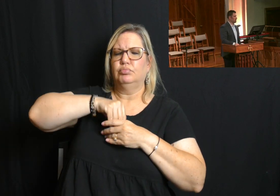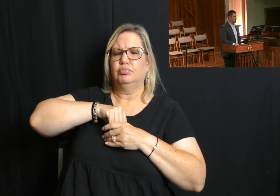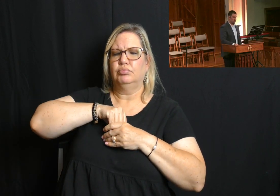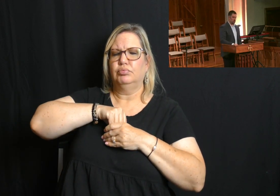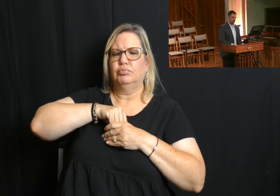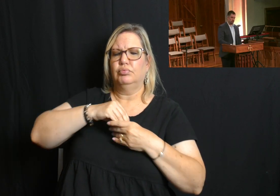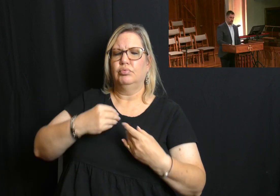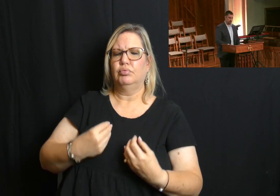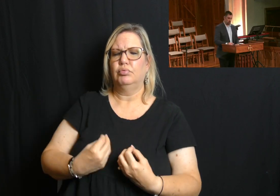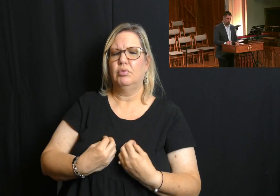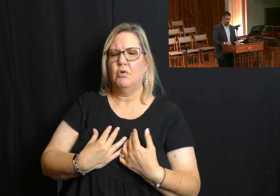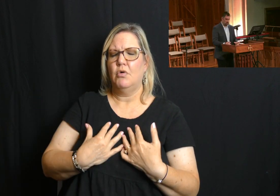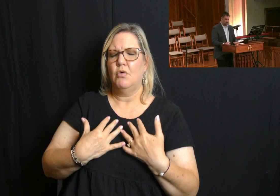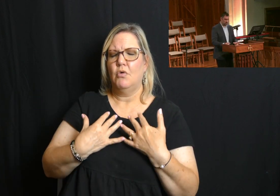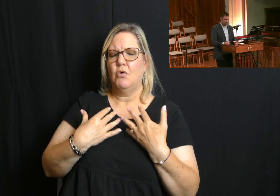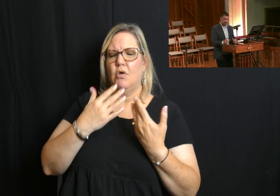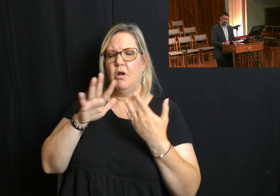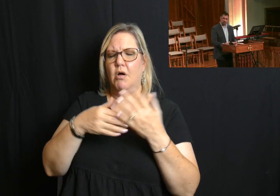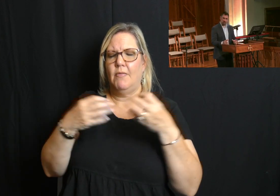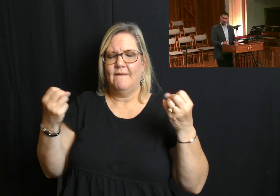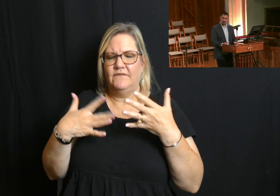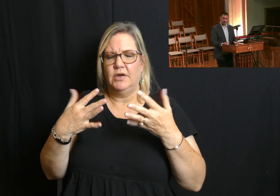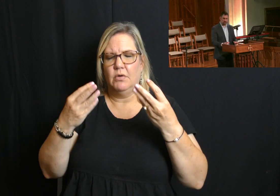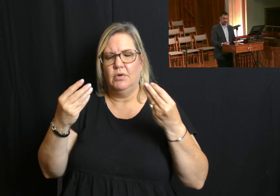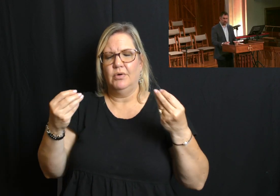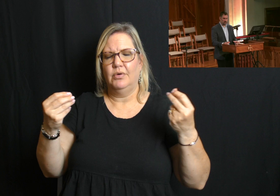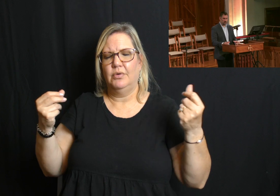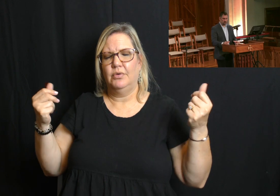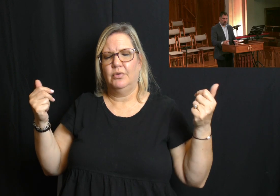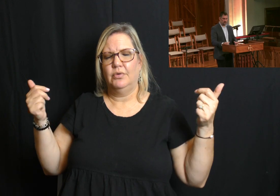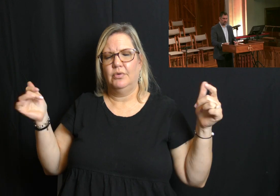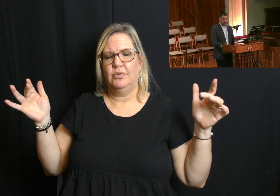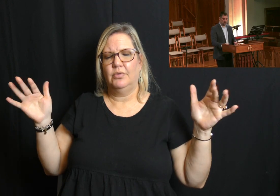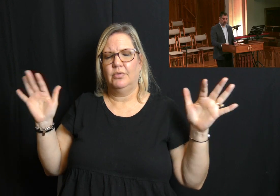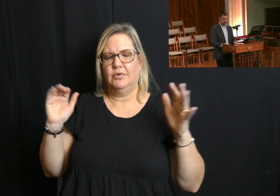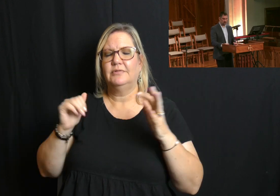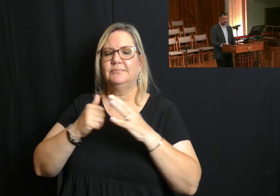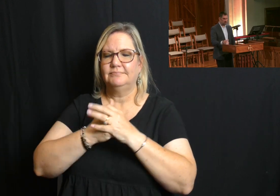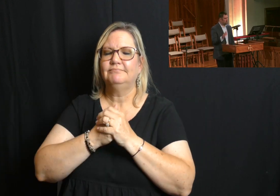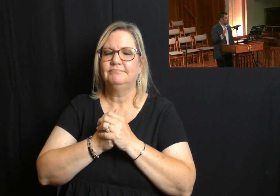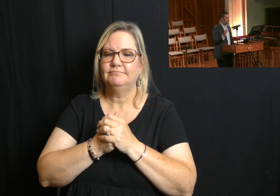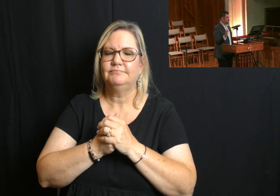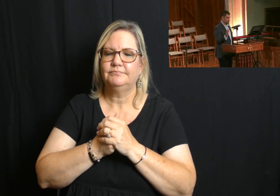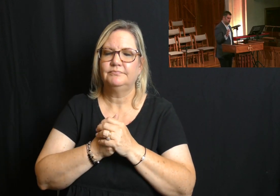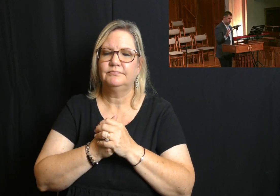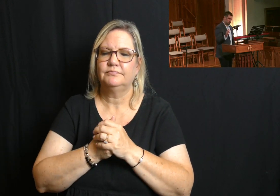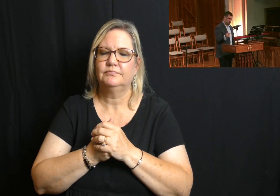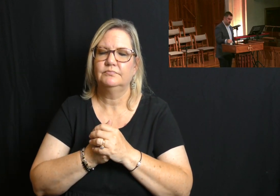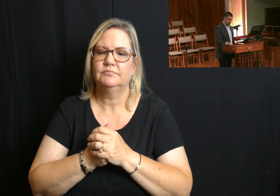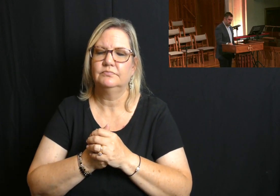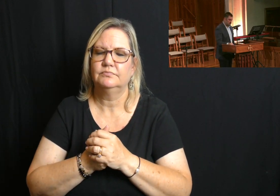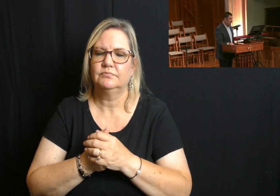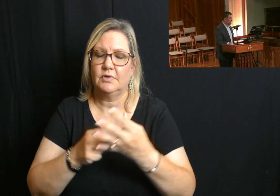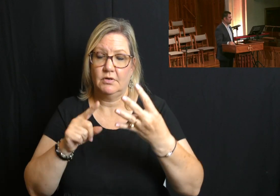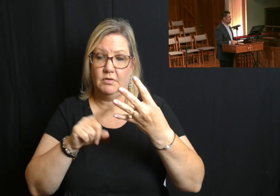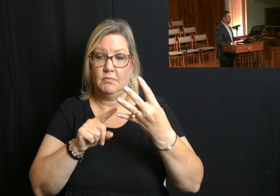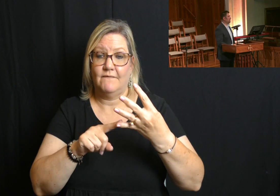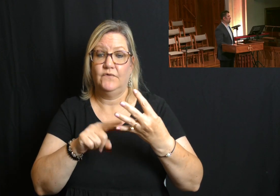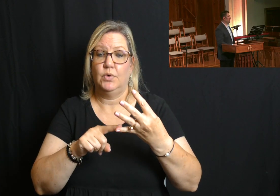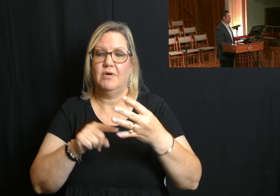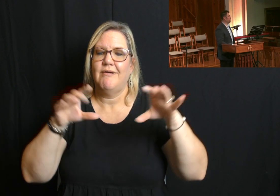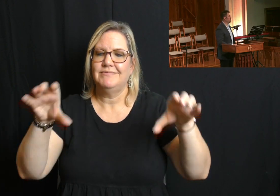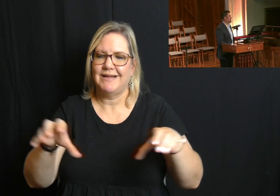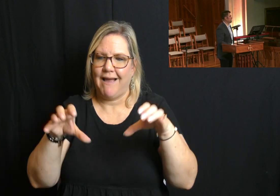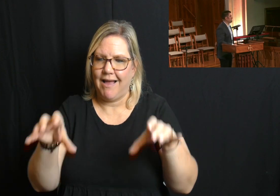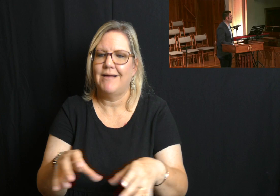away. So remember, His perfect love will cast away our fears. Number four, take action in